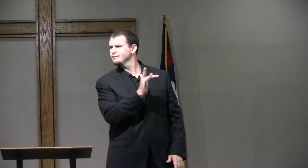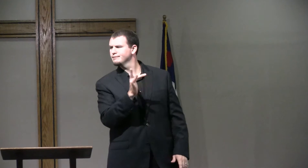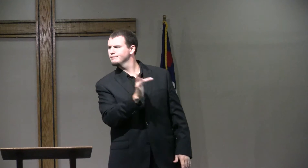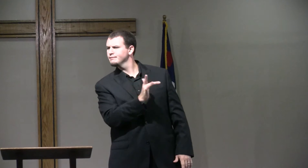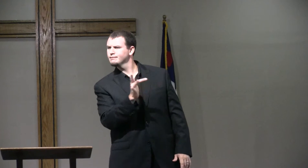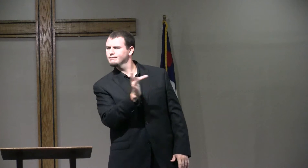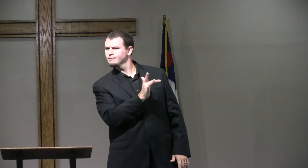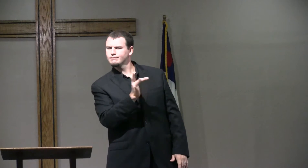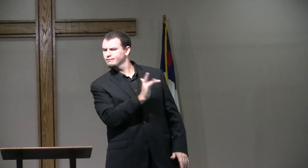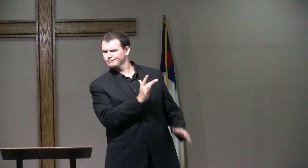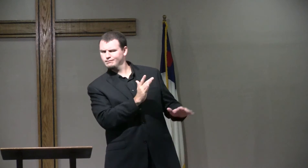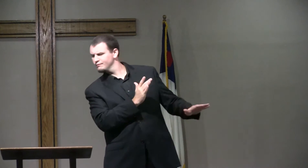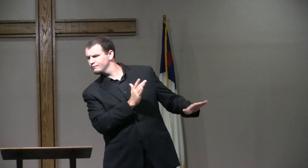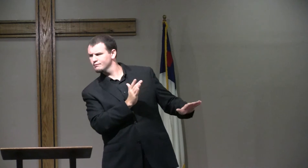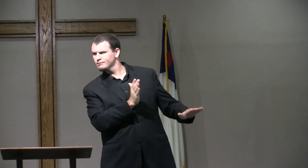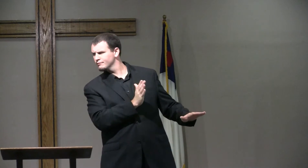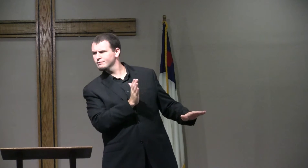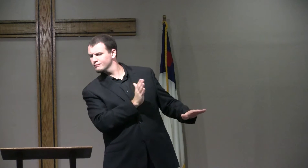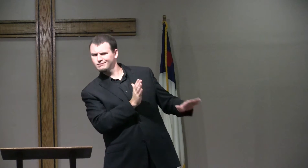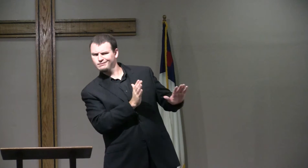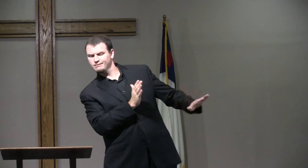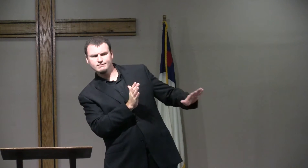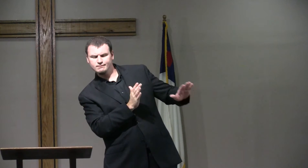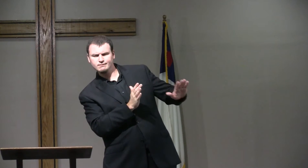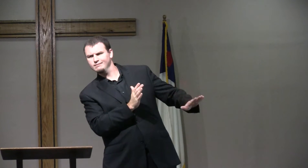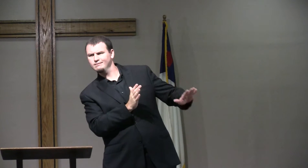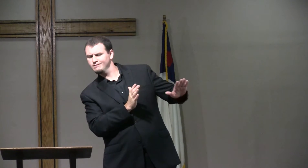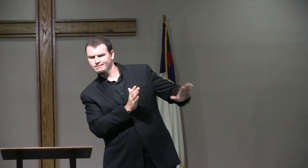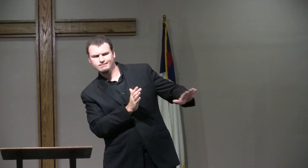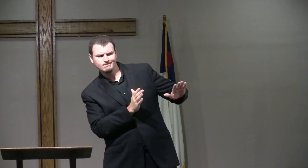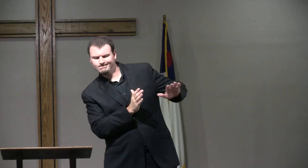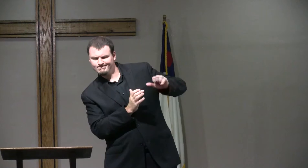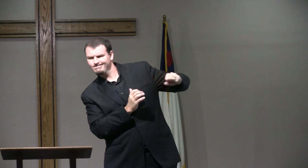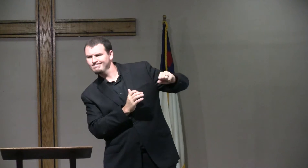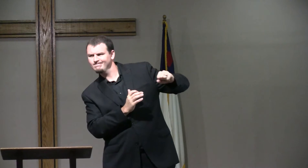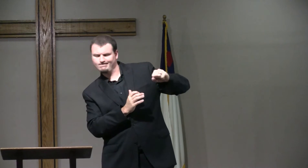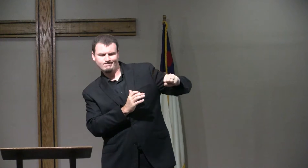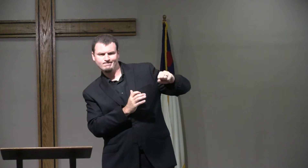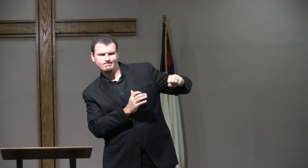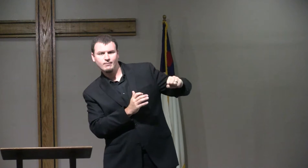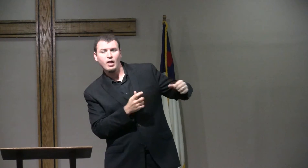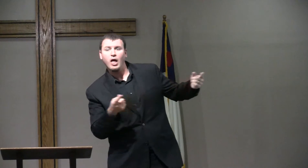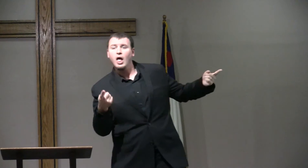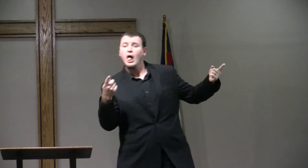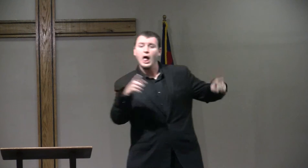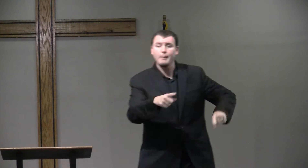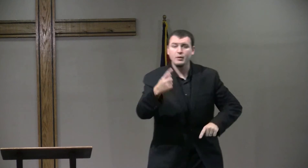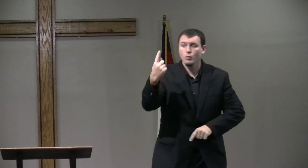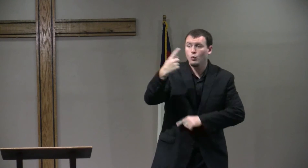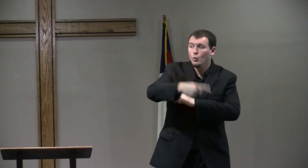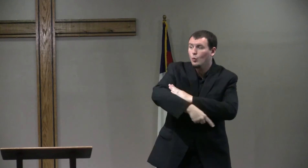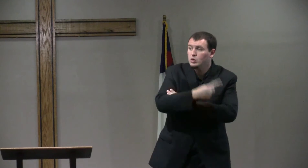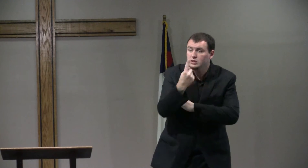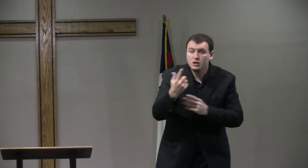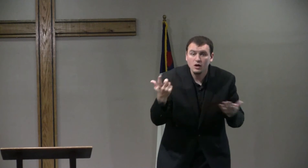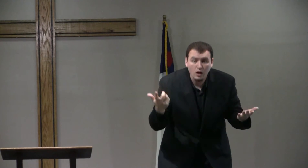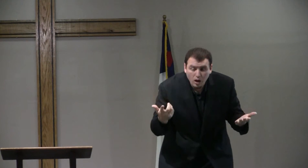She tried to convince Joseph, and he kept rejecting her. Then finally